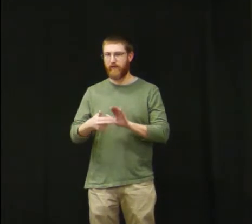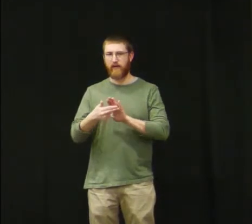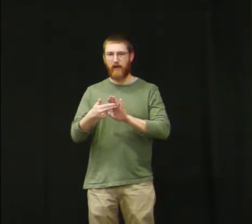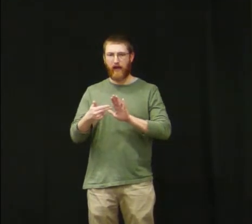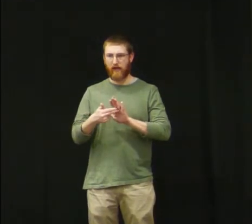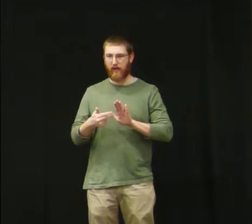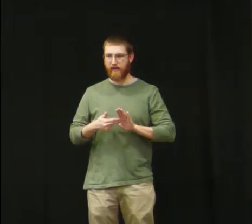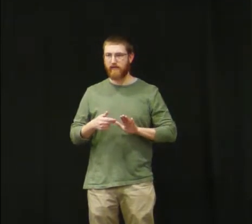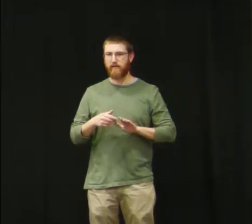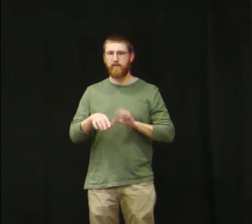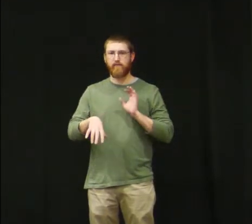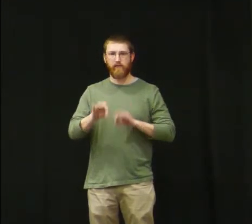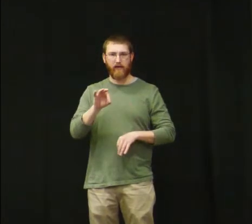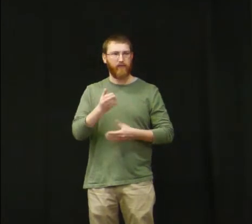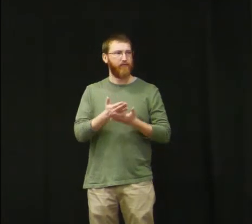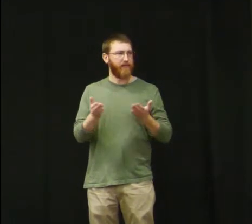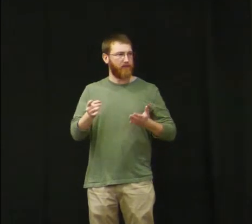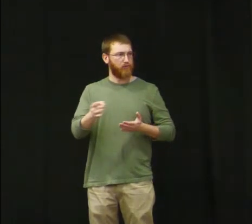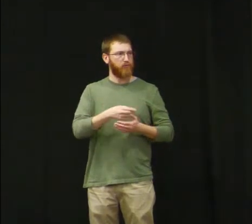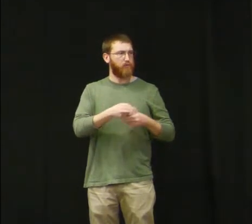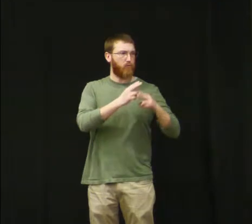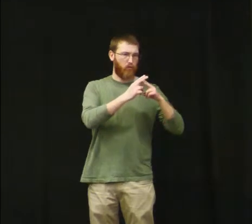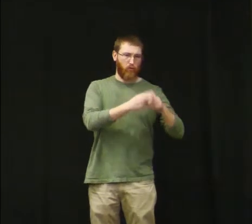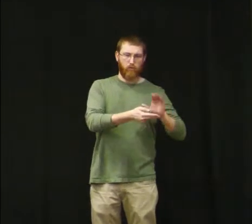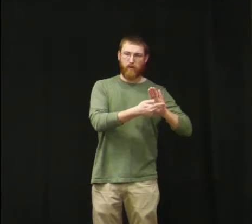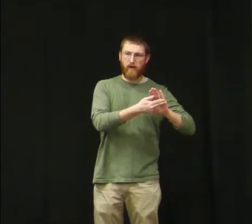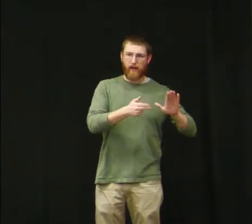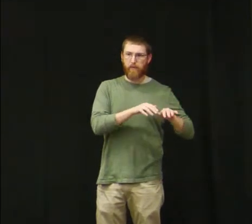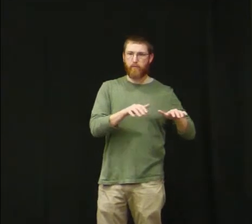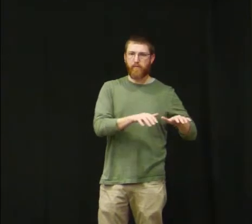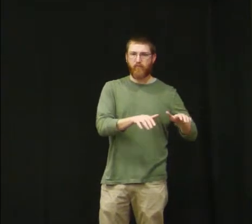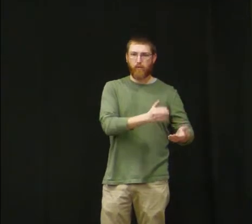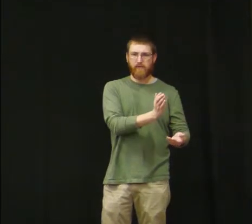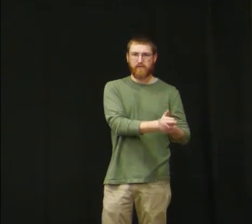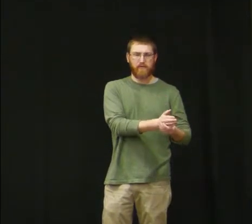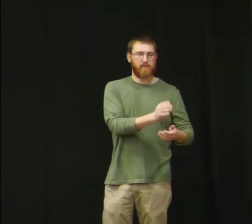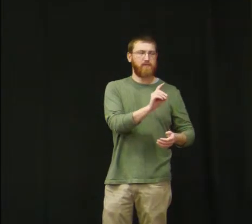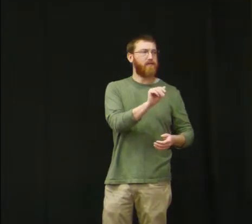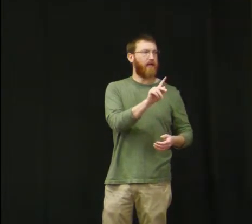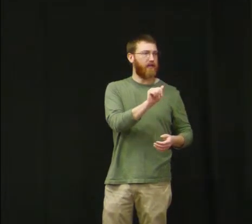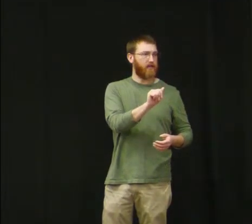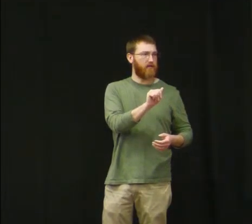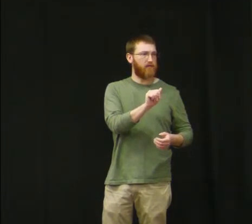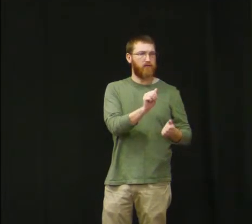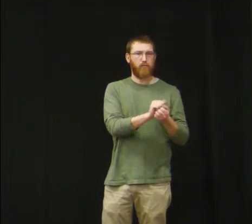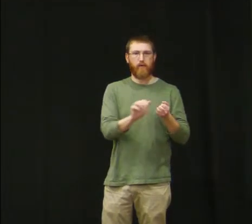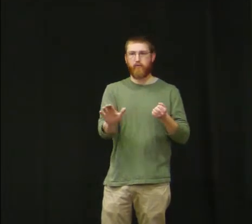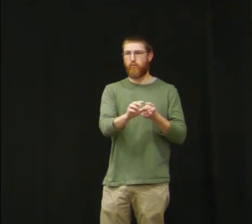things that you would consider performance data within your IEP.